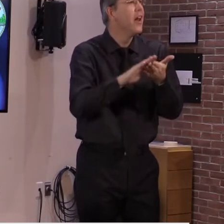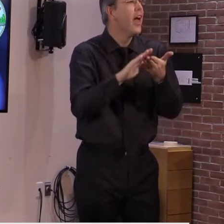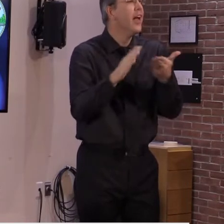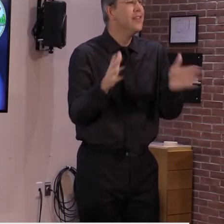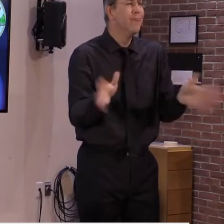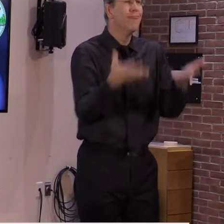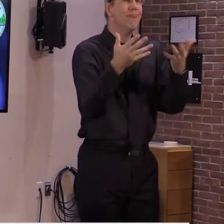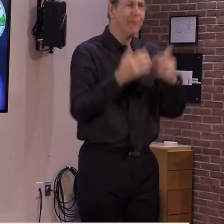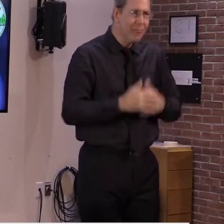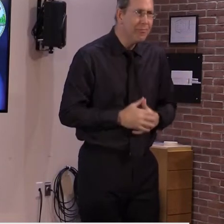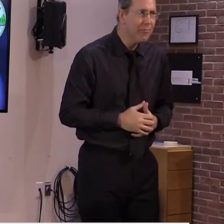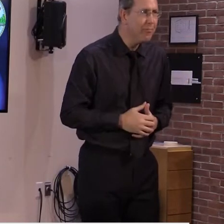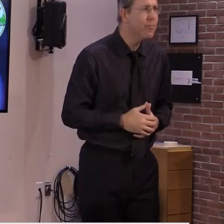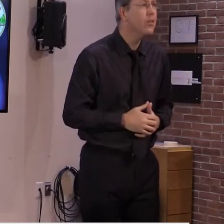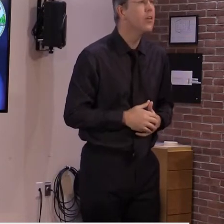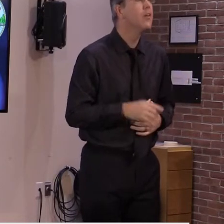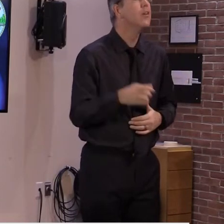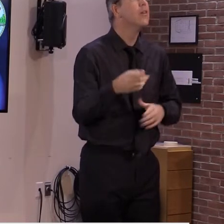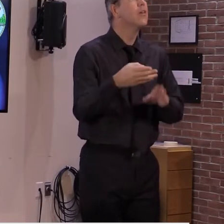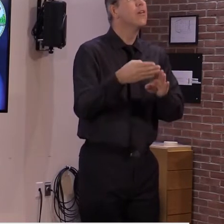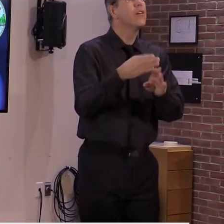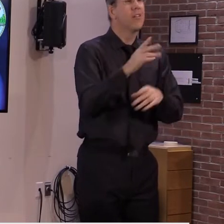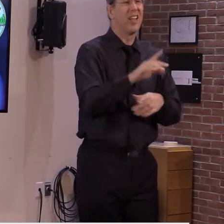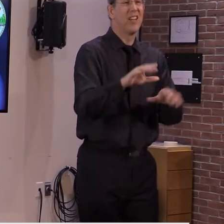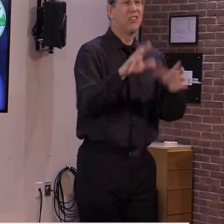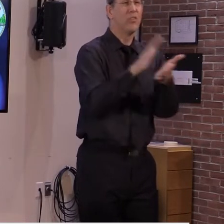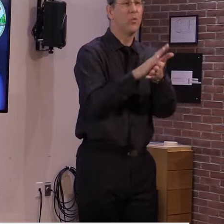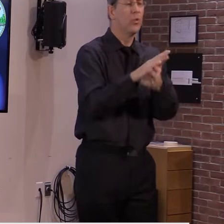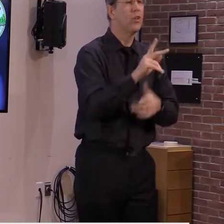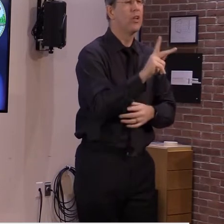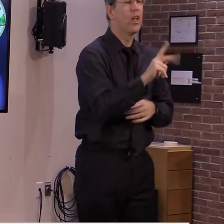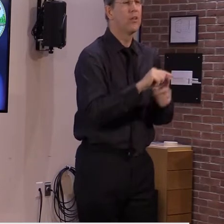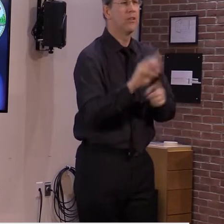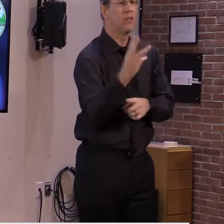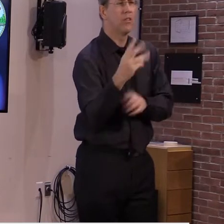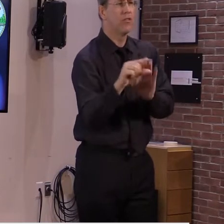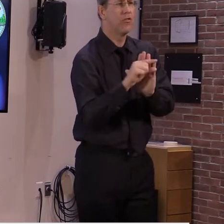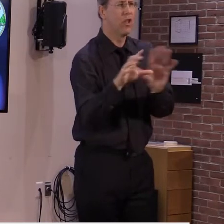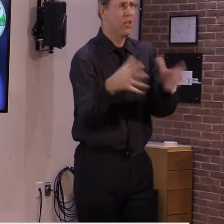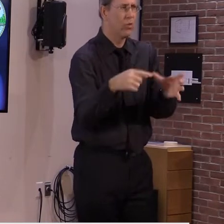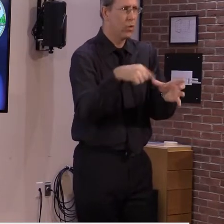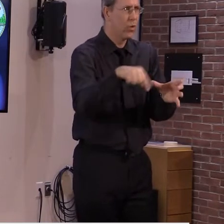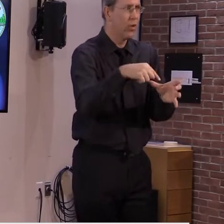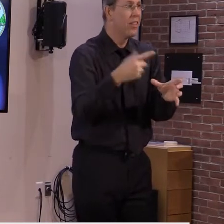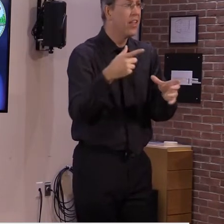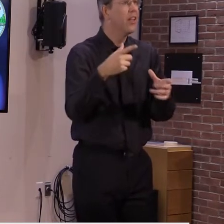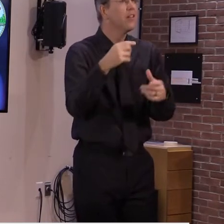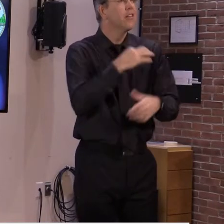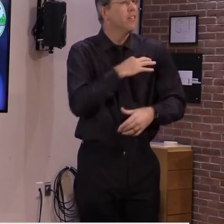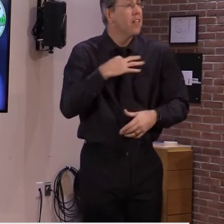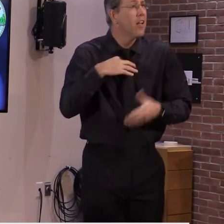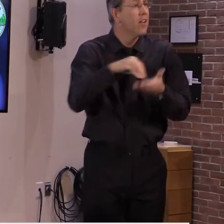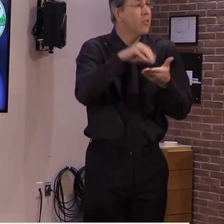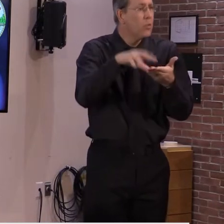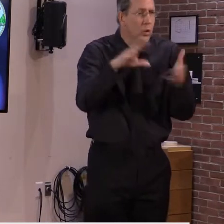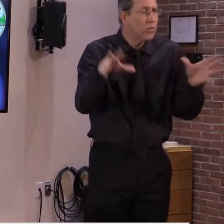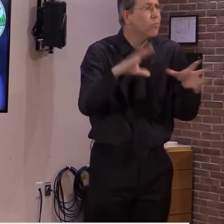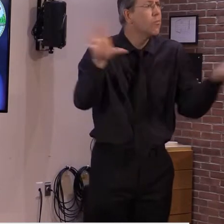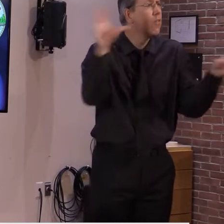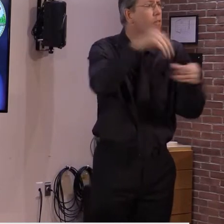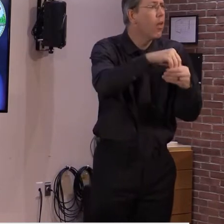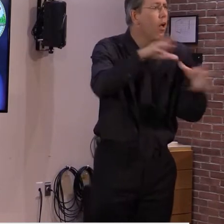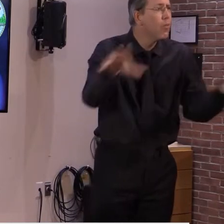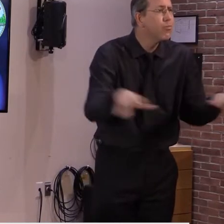pre-K to sixth grade students, as well as staff, wanted to do their part, so they got